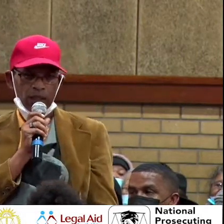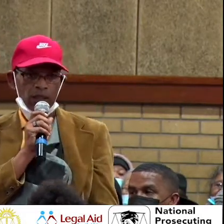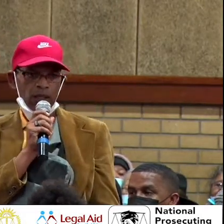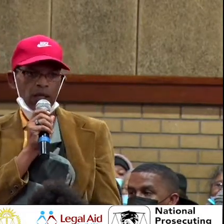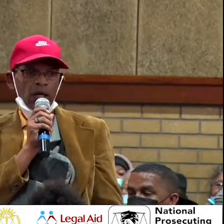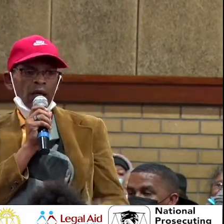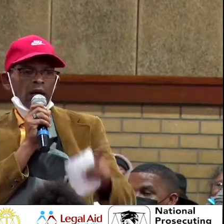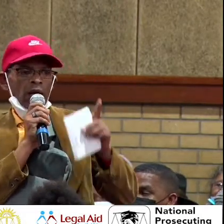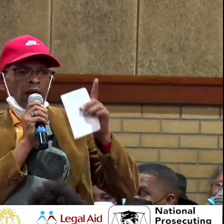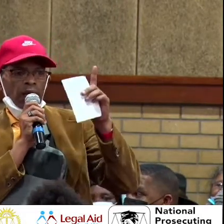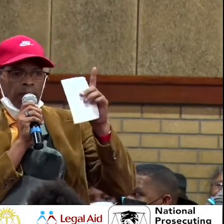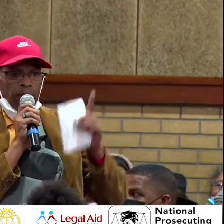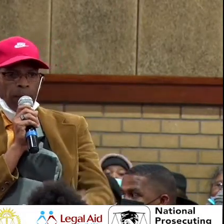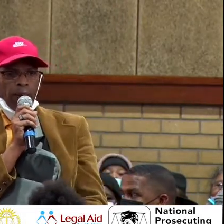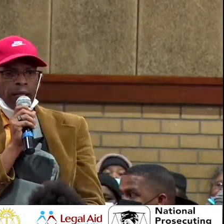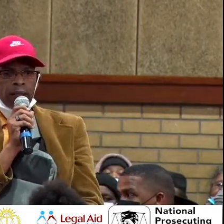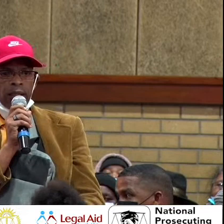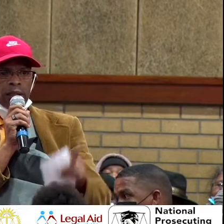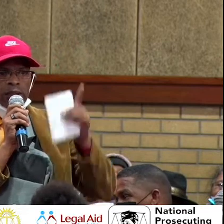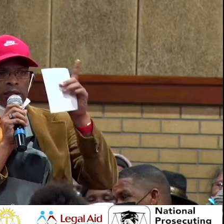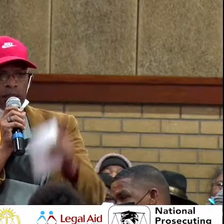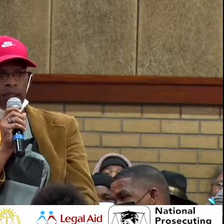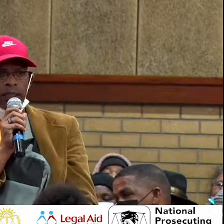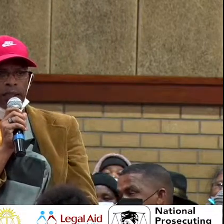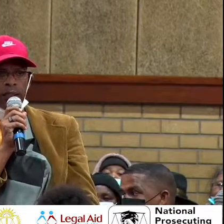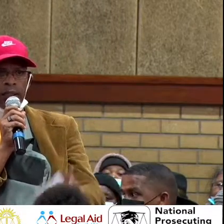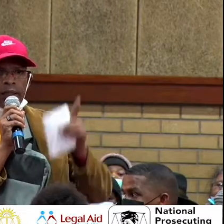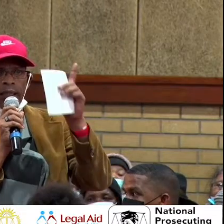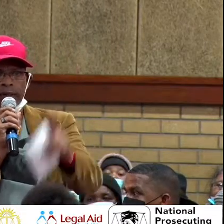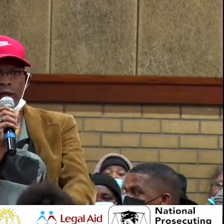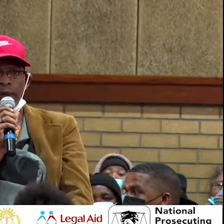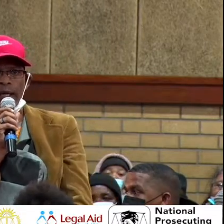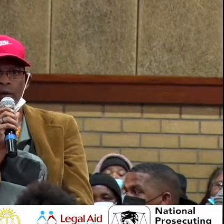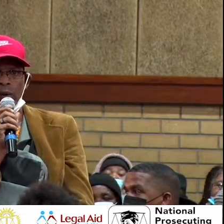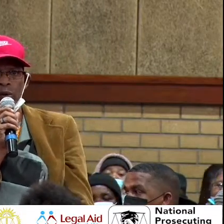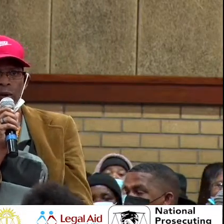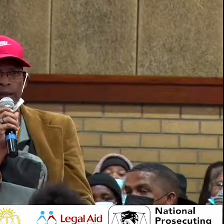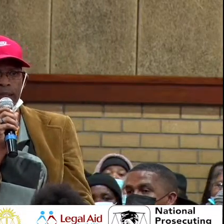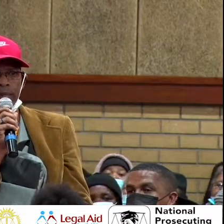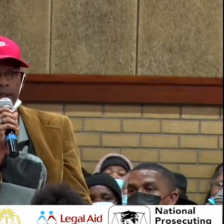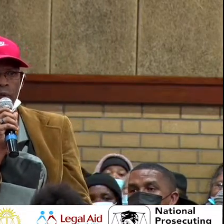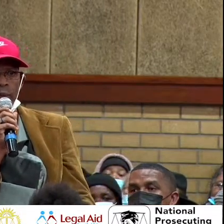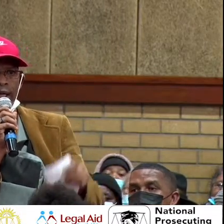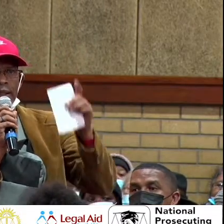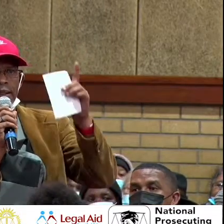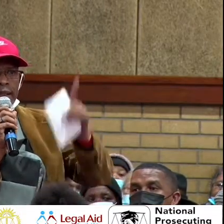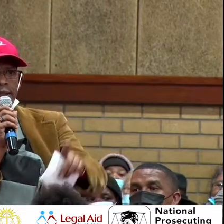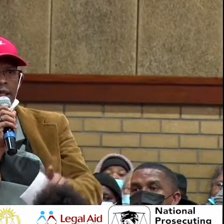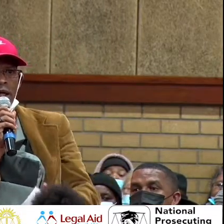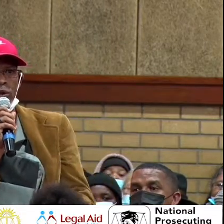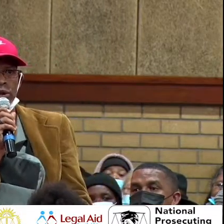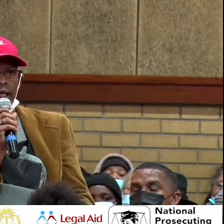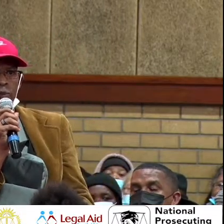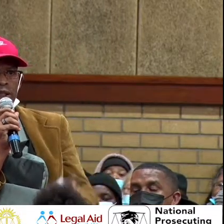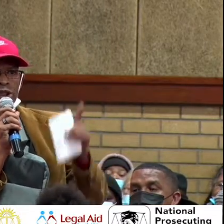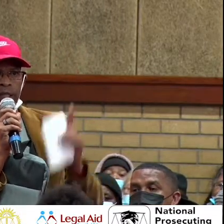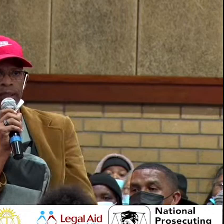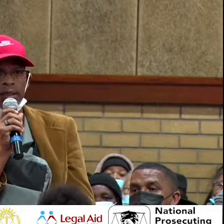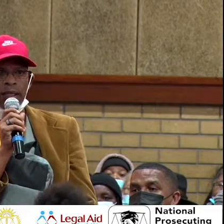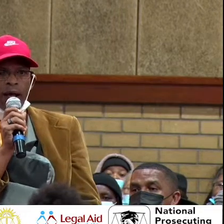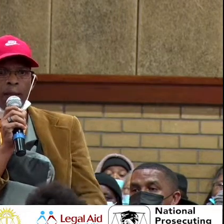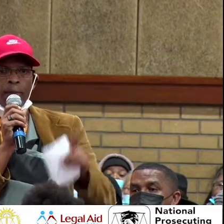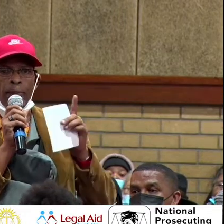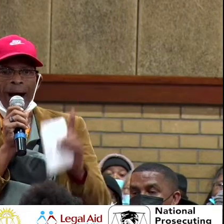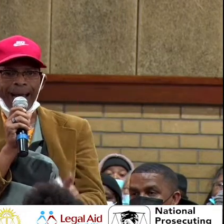growing. People get killed, children get killed. Yesterday we had also the same thing where a 13-year-old child was